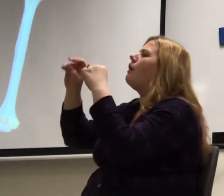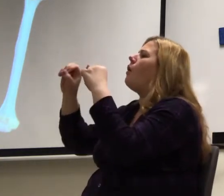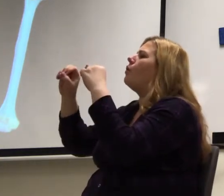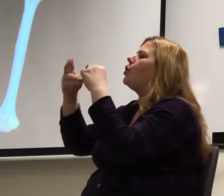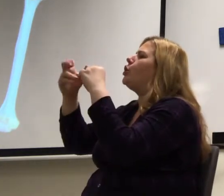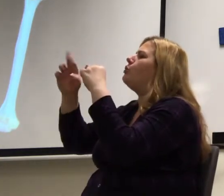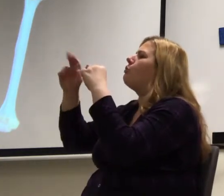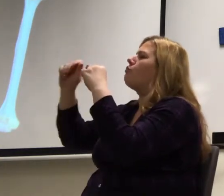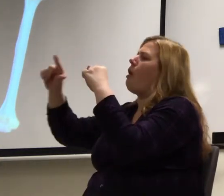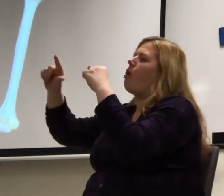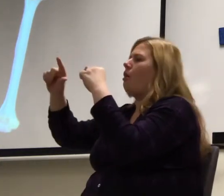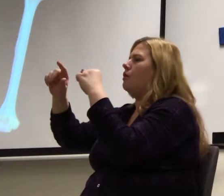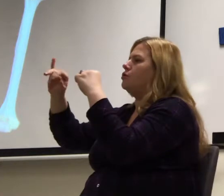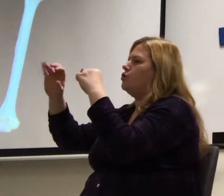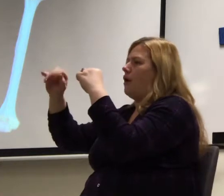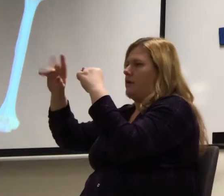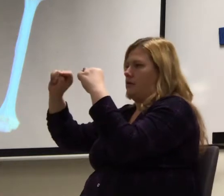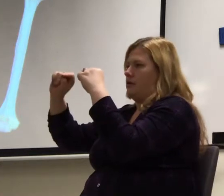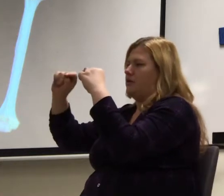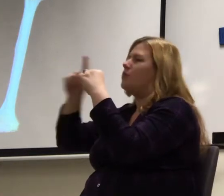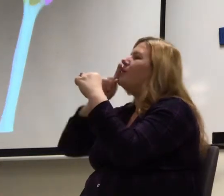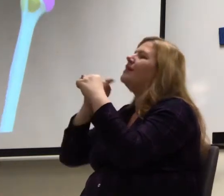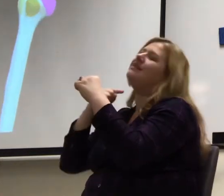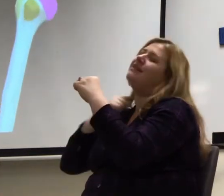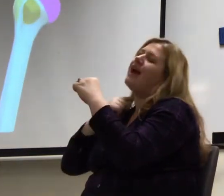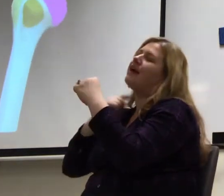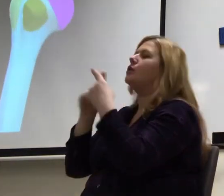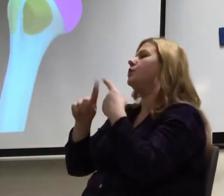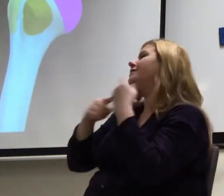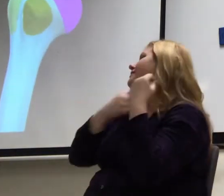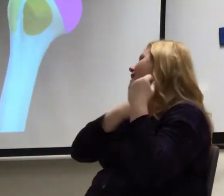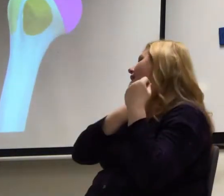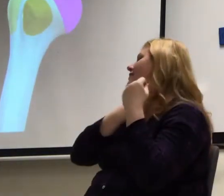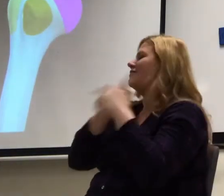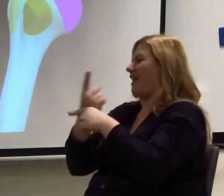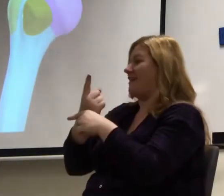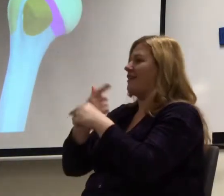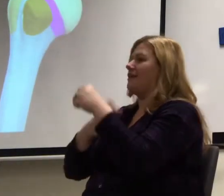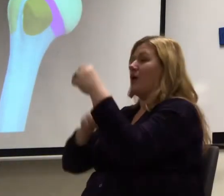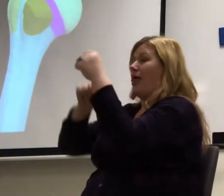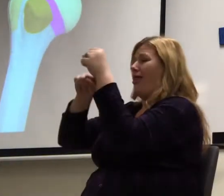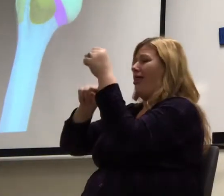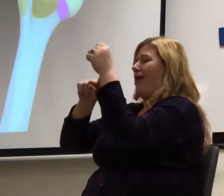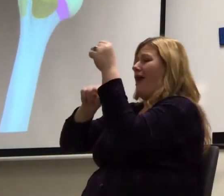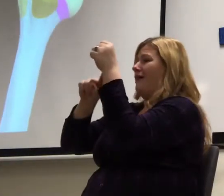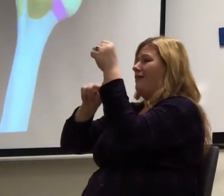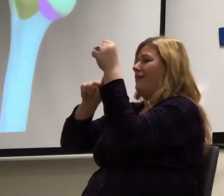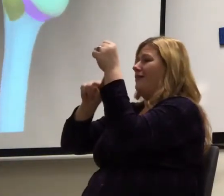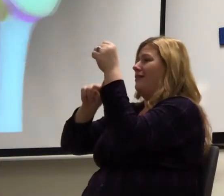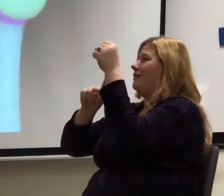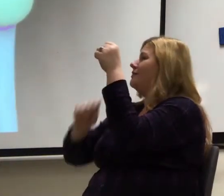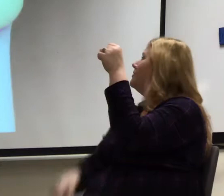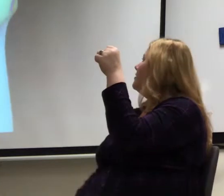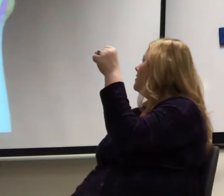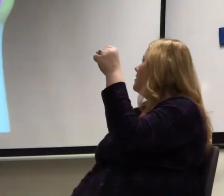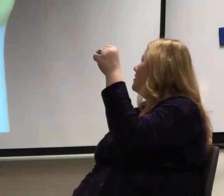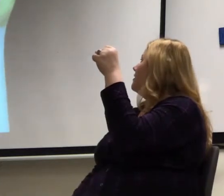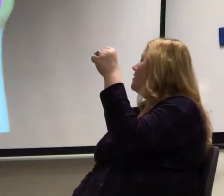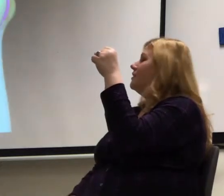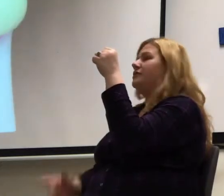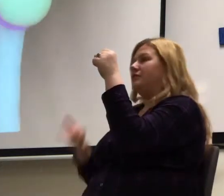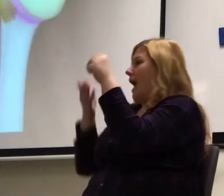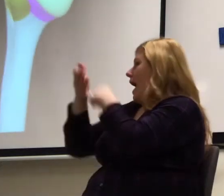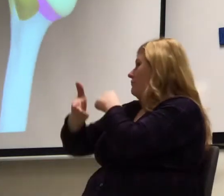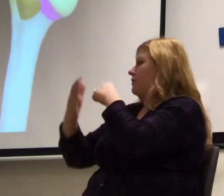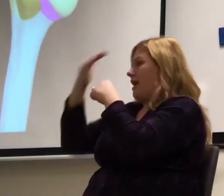neck. The neck, what's called the anatomical neck, right there, highlighted in purple, that ring, it is just after the head,